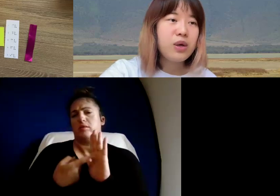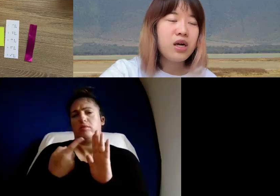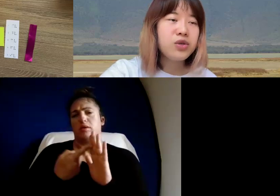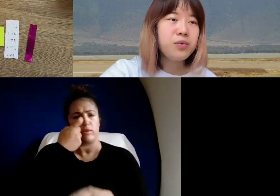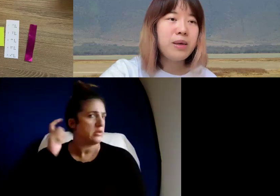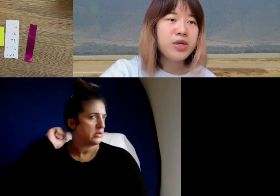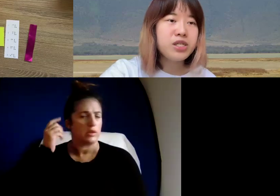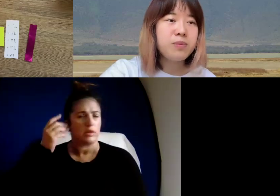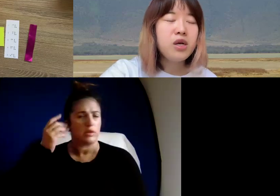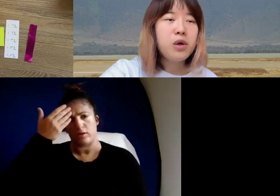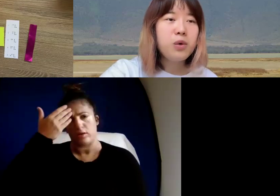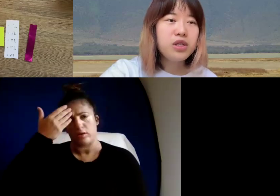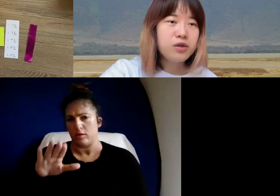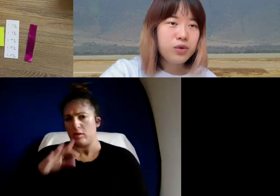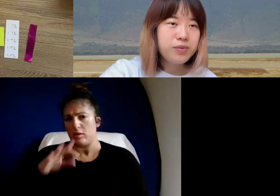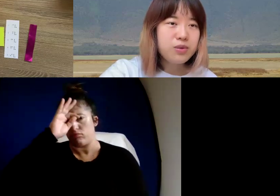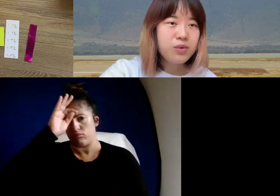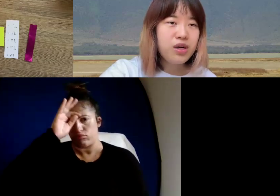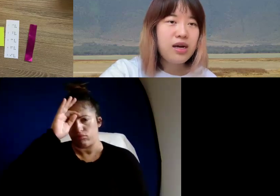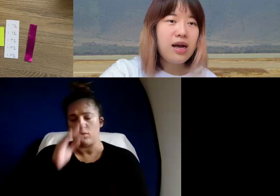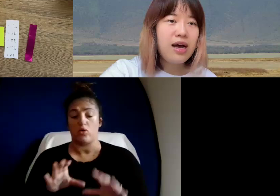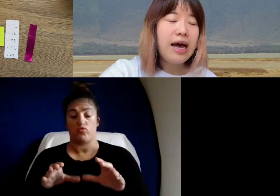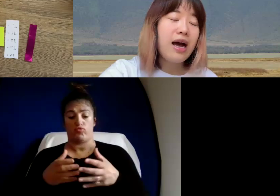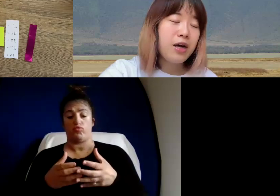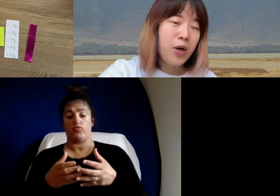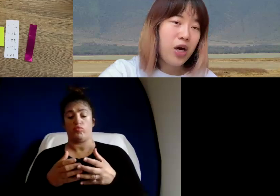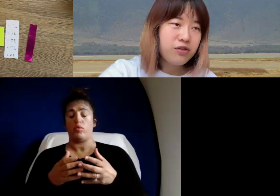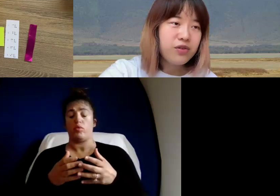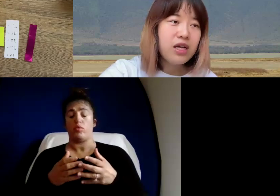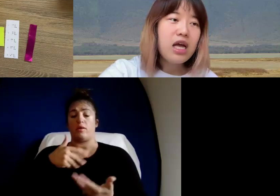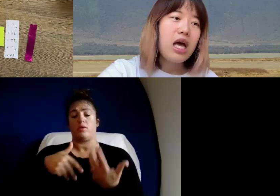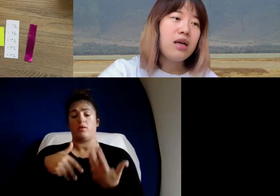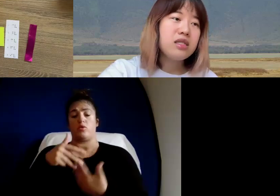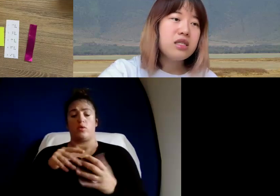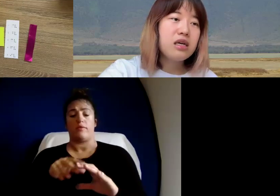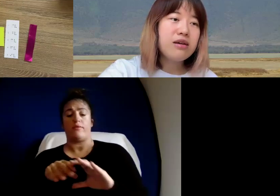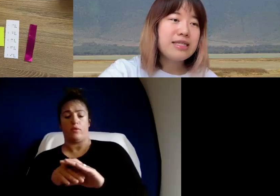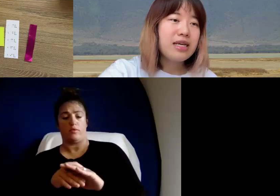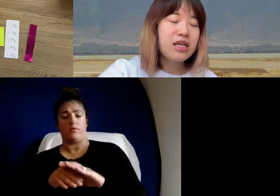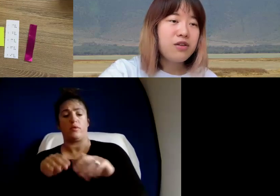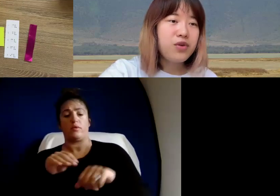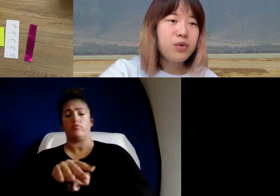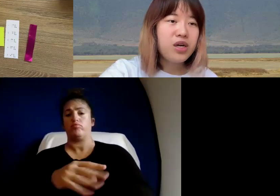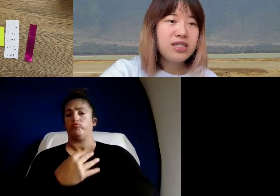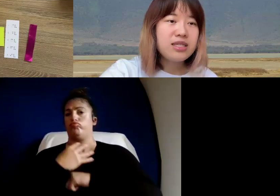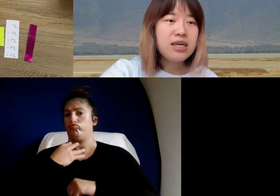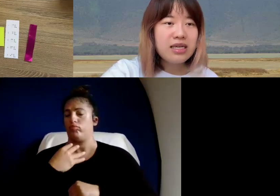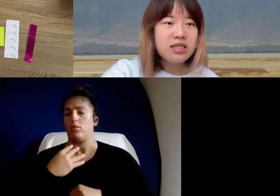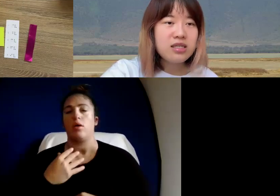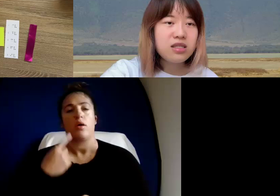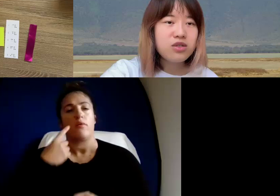related to our group membership or the groups we're a part of. And so it's like if you're